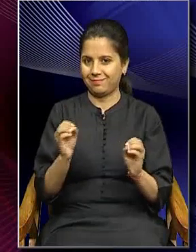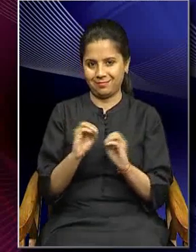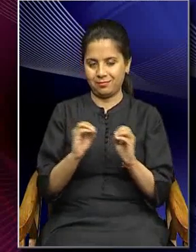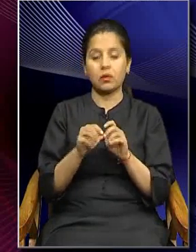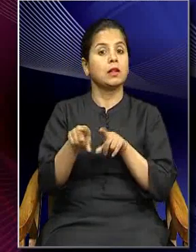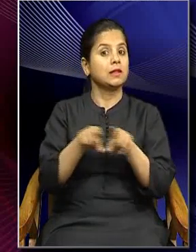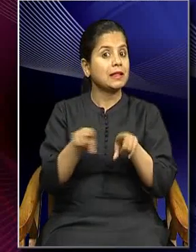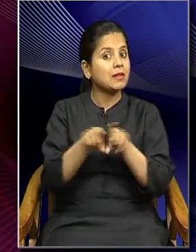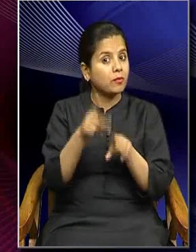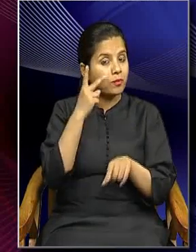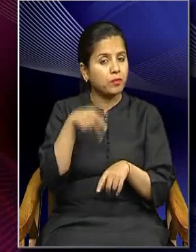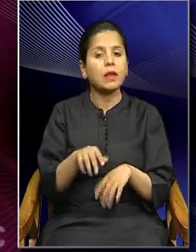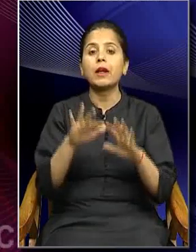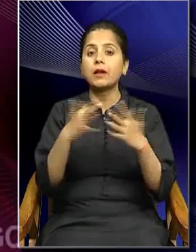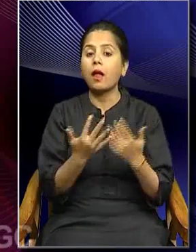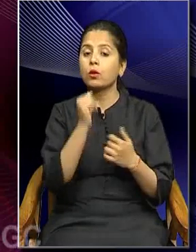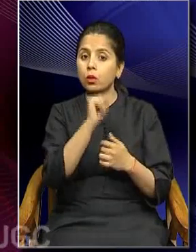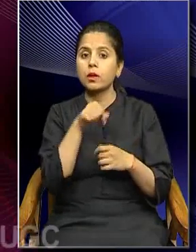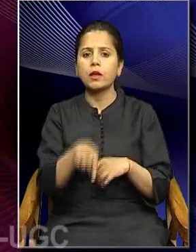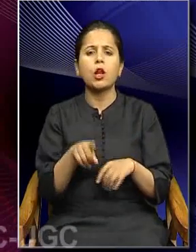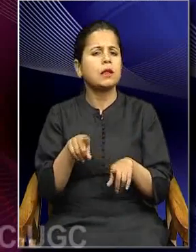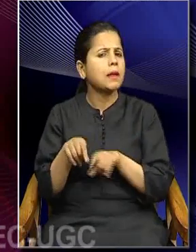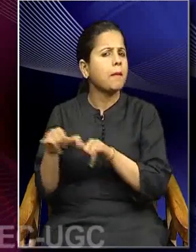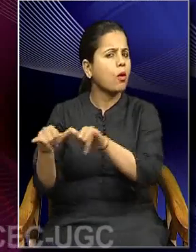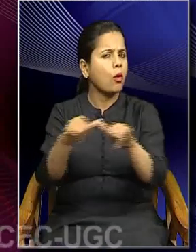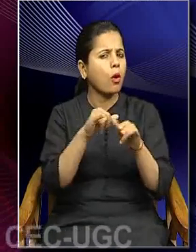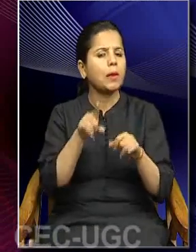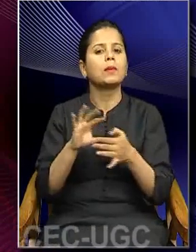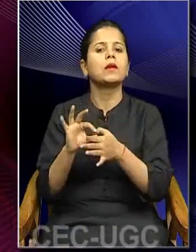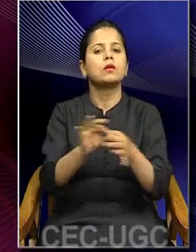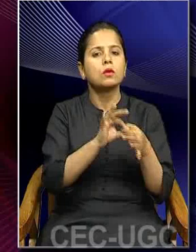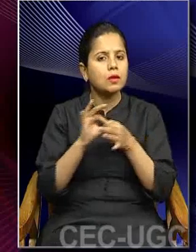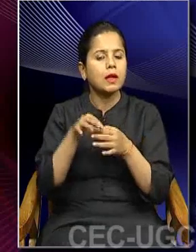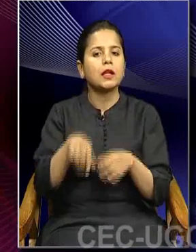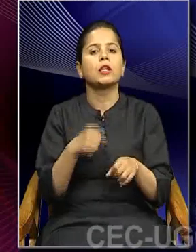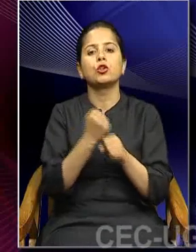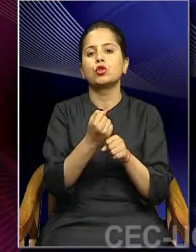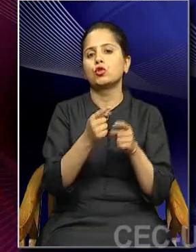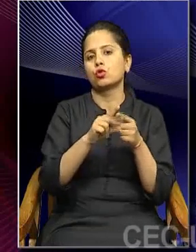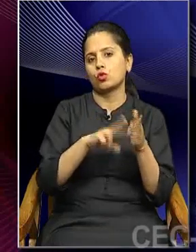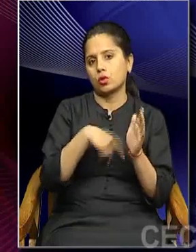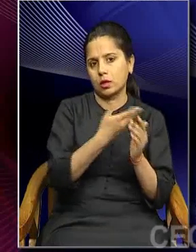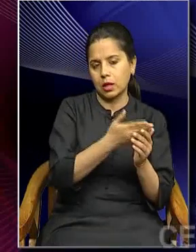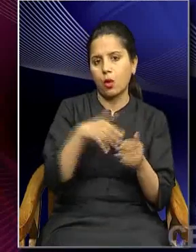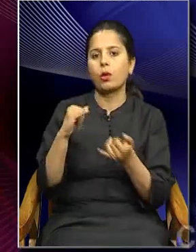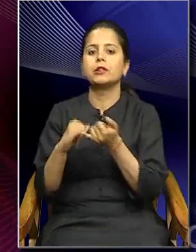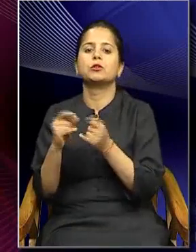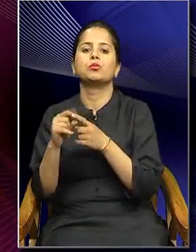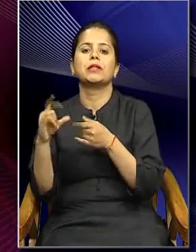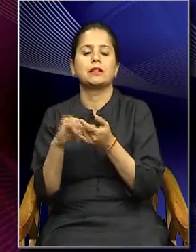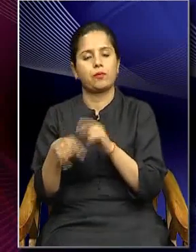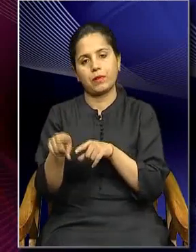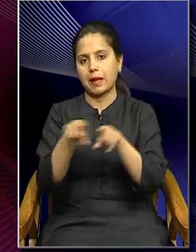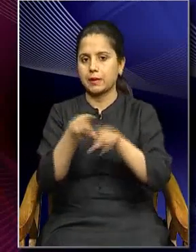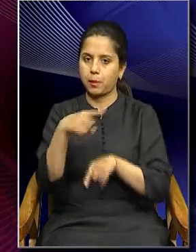Then, the 10th, which is commonness, is the relation between genera and species. For